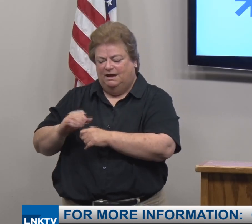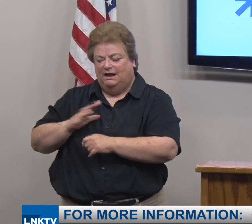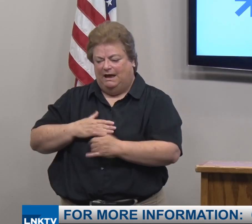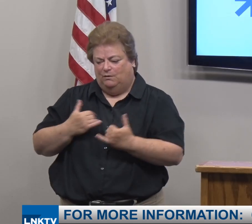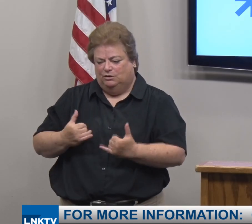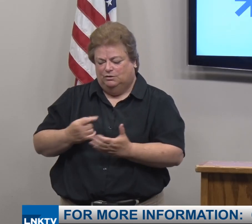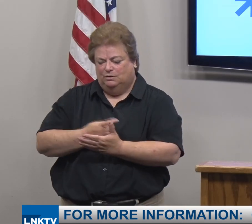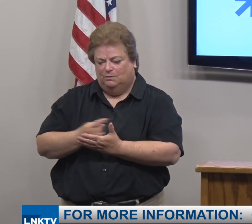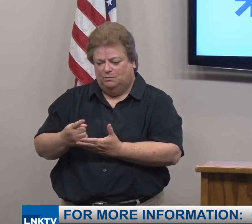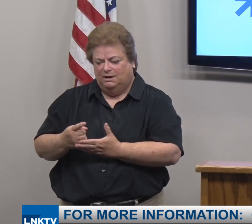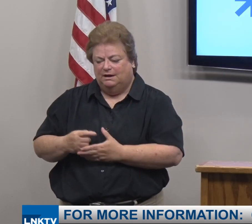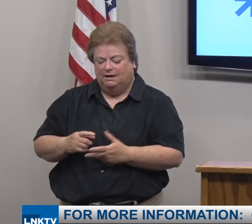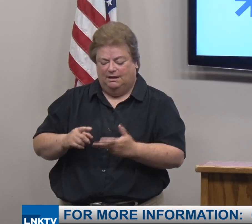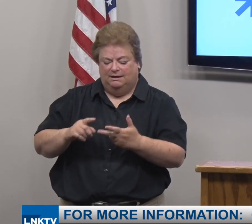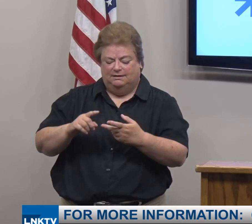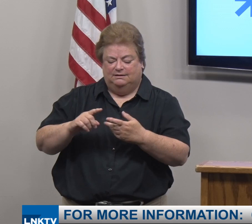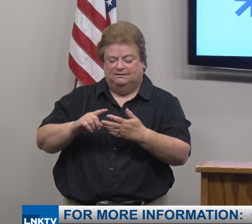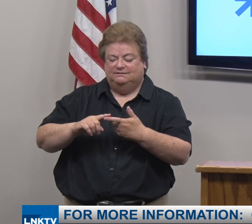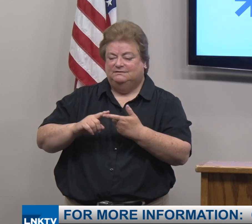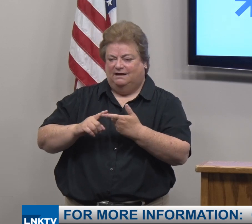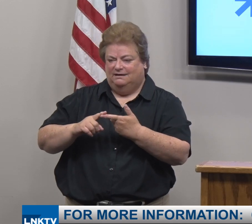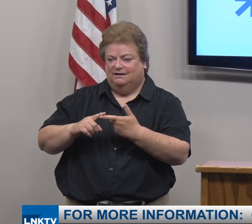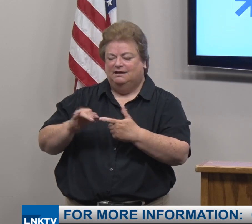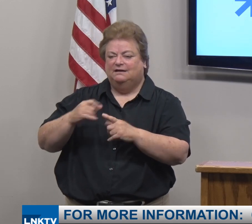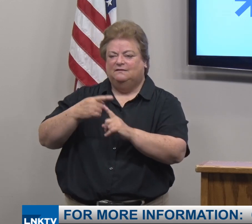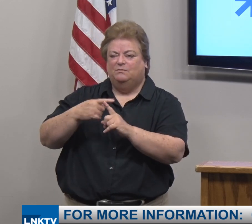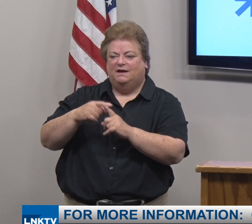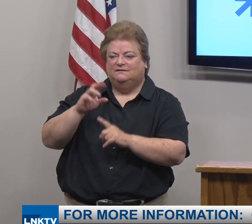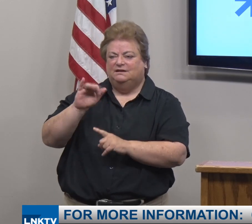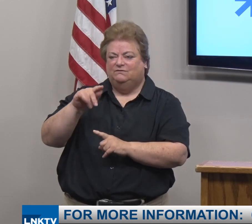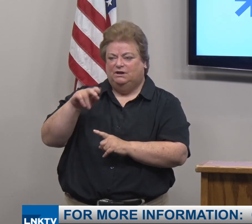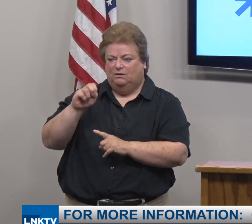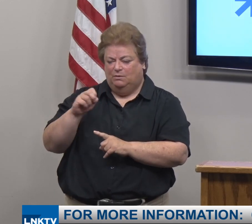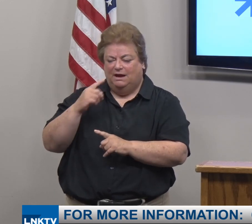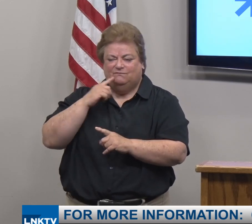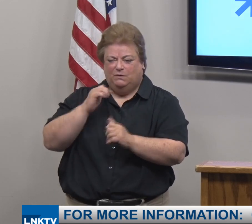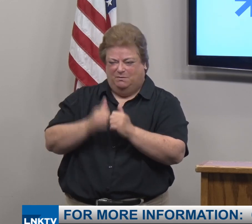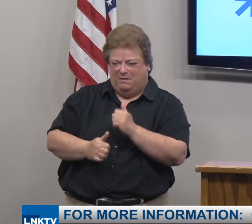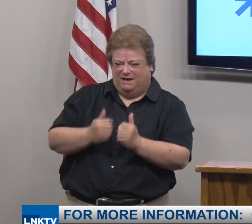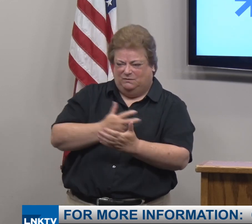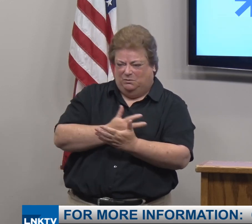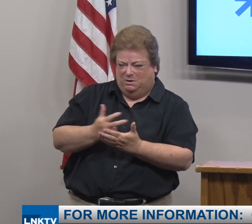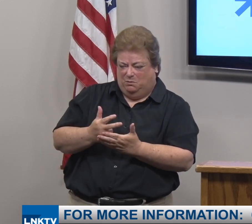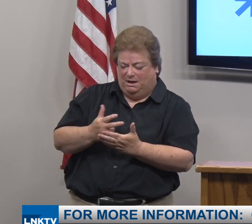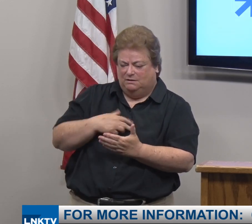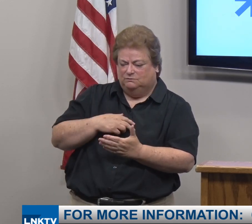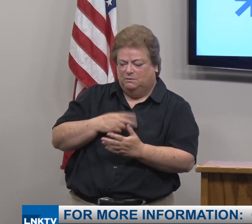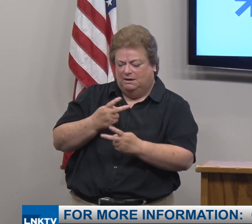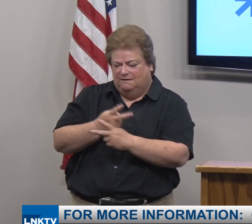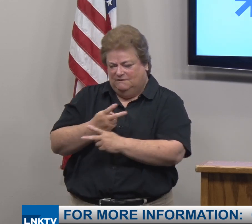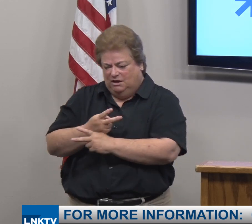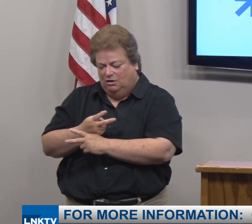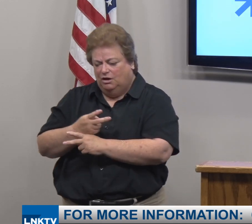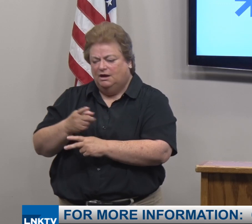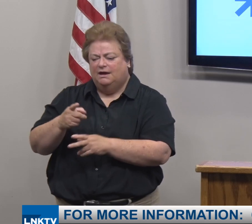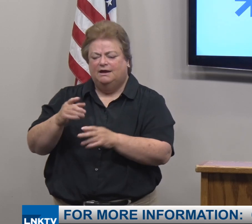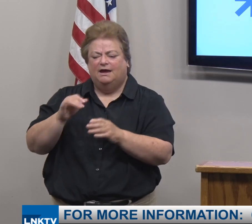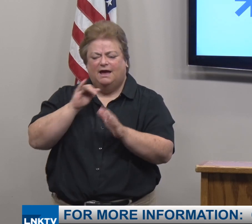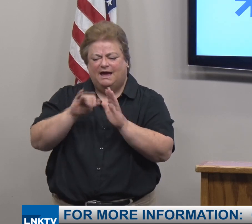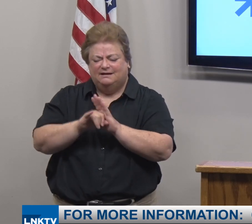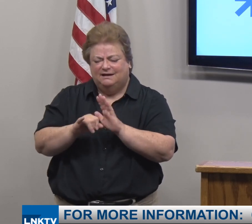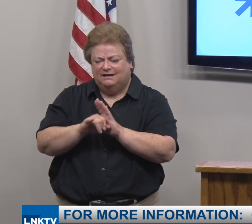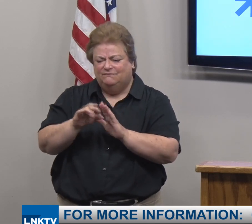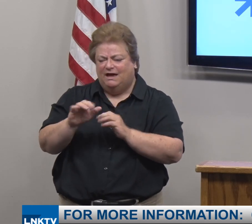A second factor is the positivity rate over the past 3 weeks. The positivity rate can help identify risk even